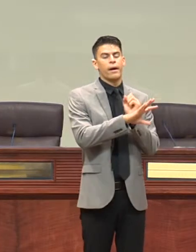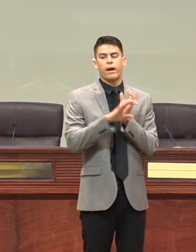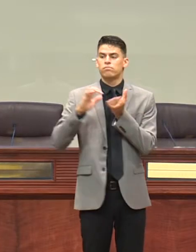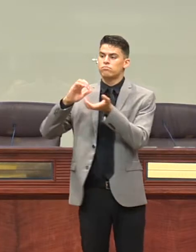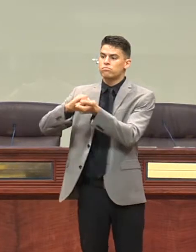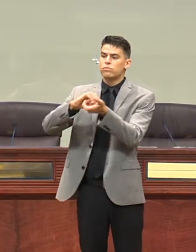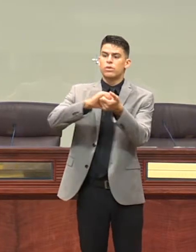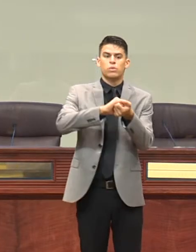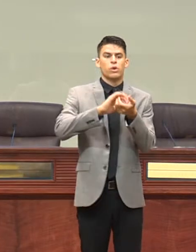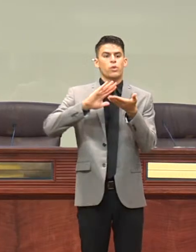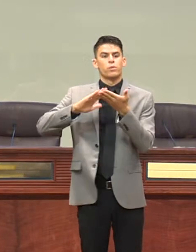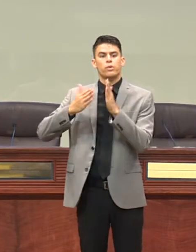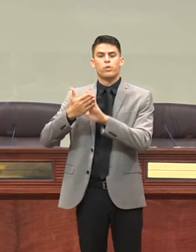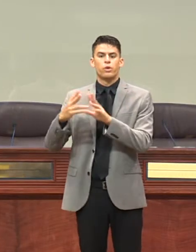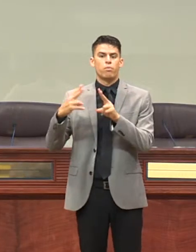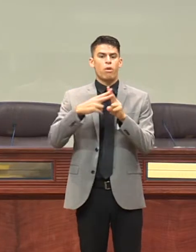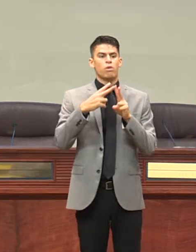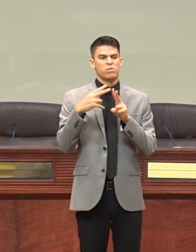spread the word.